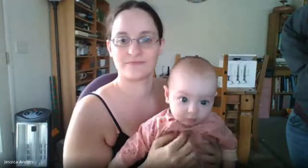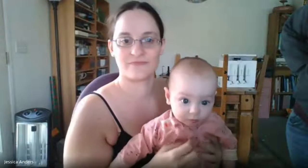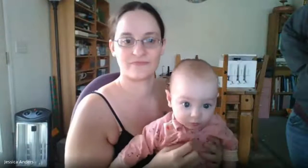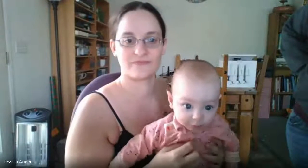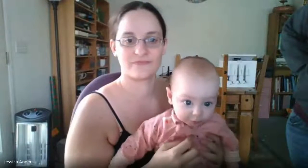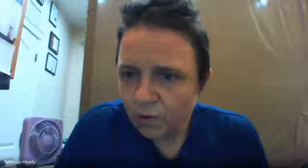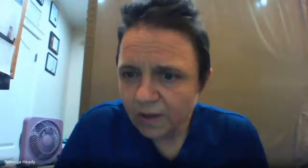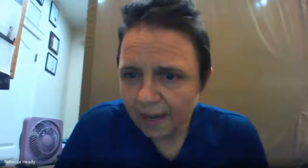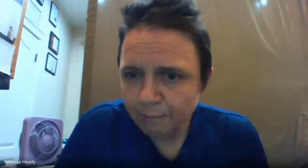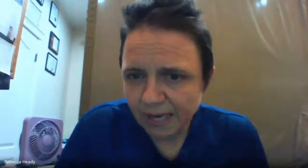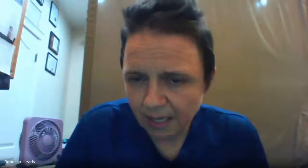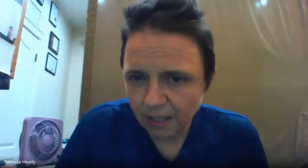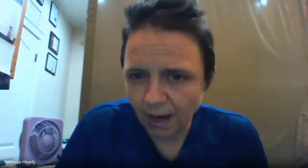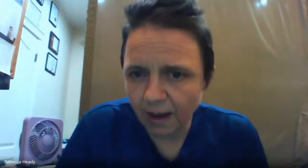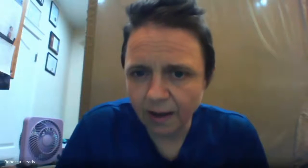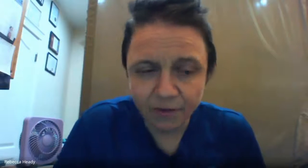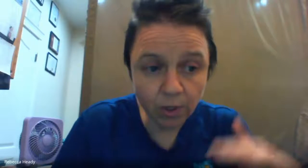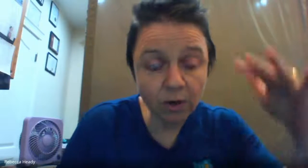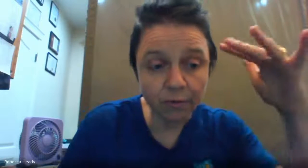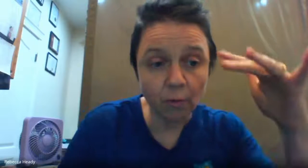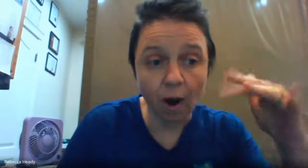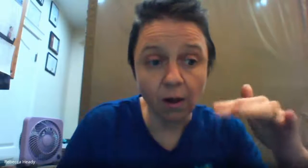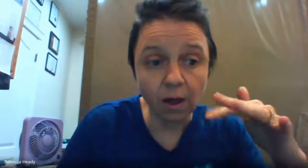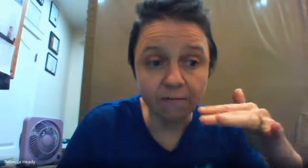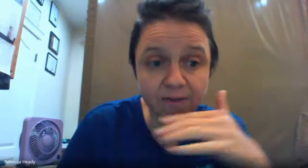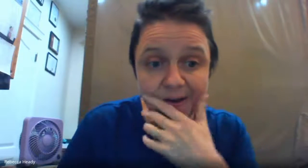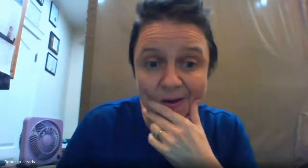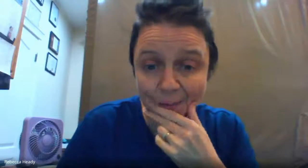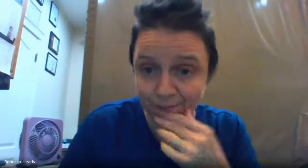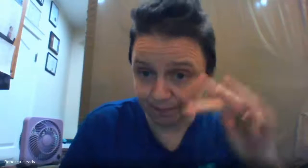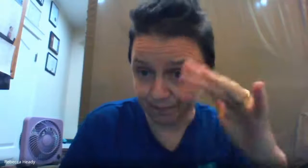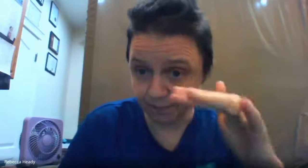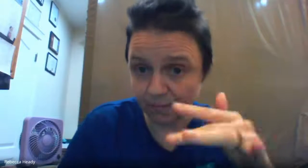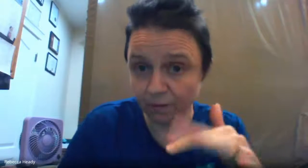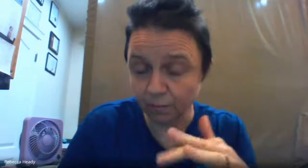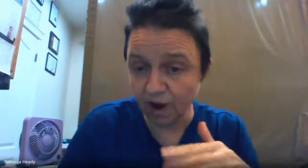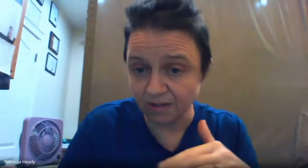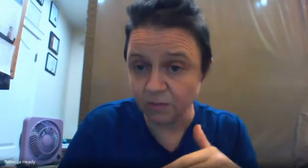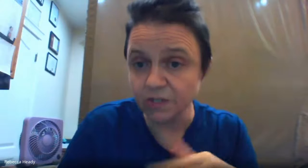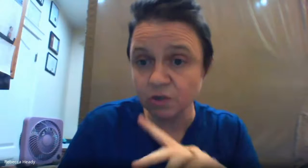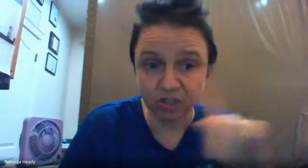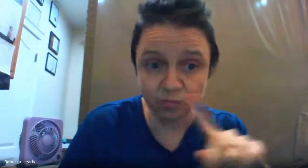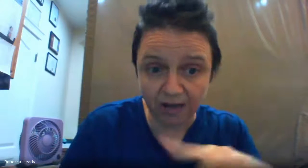you can pick, if you want to go through all of the practice ones, you can just practice